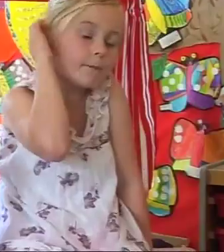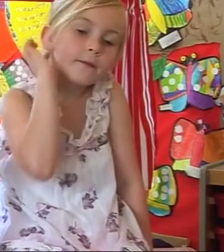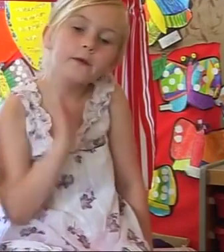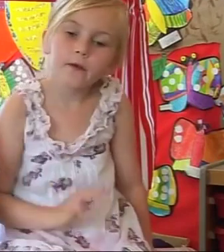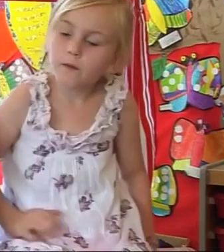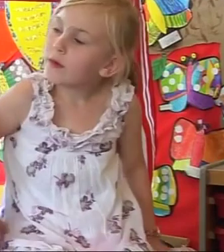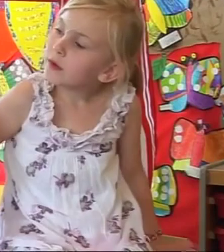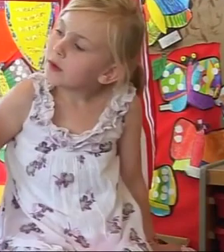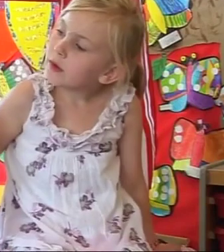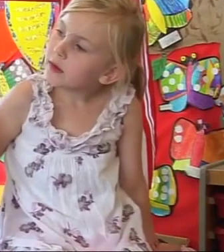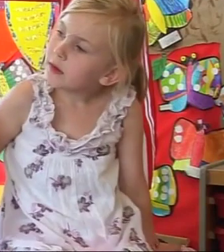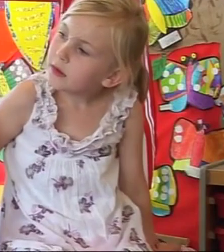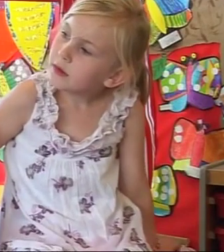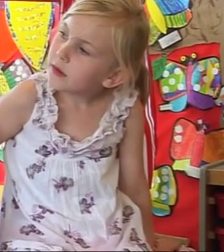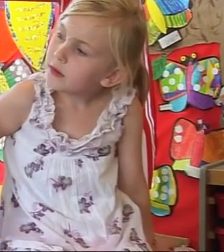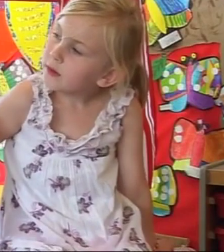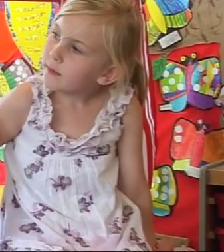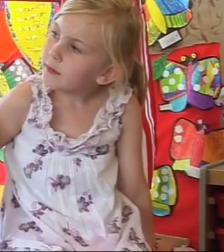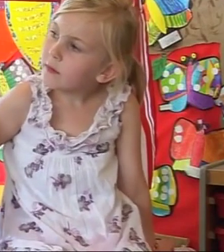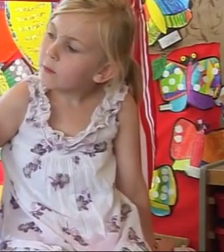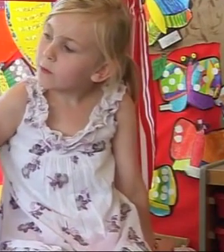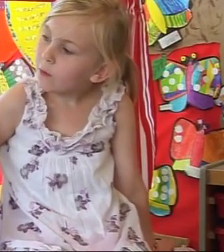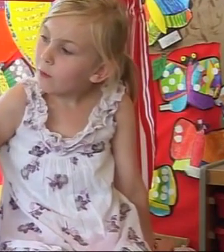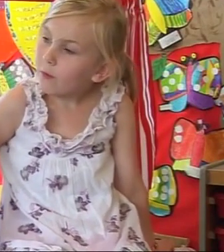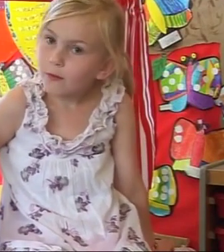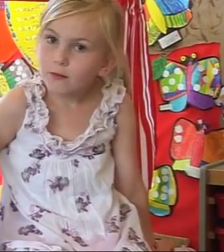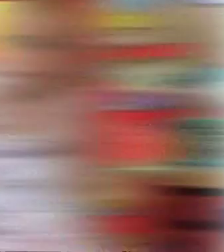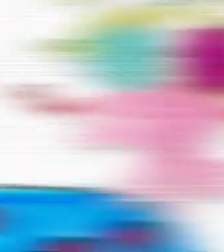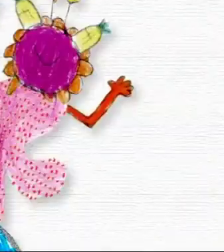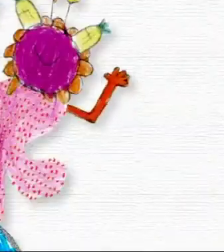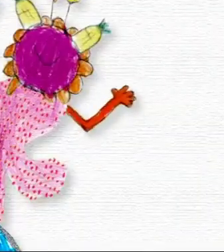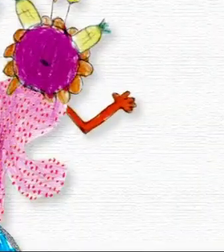He speaks French and he says bonjour.